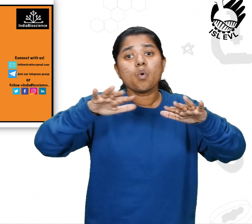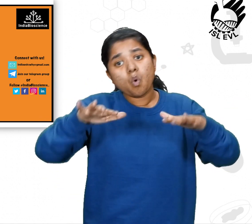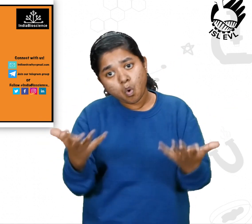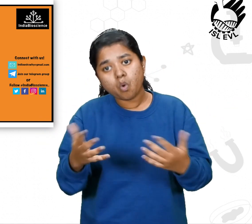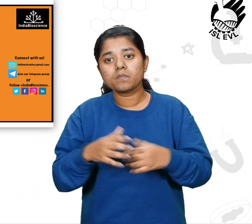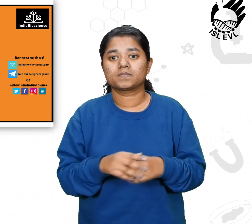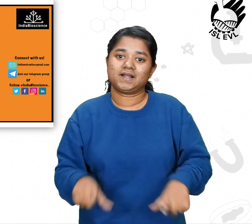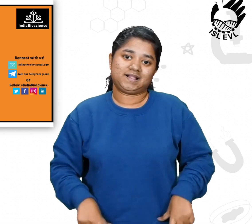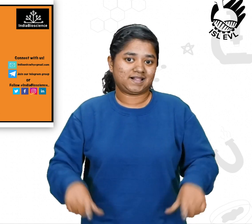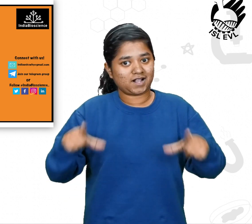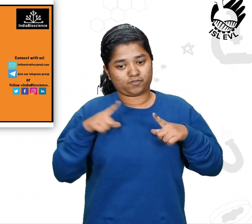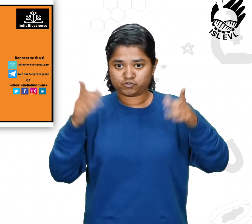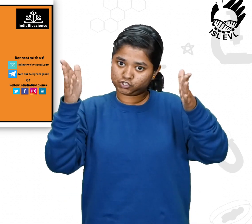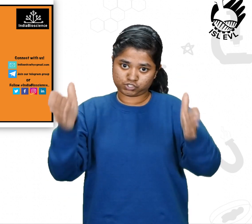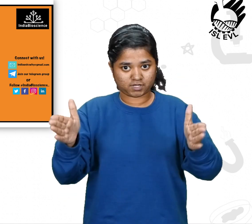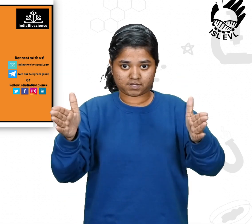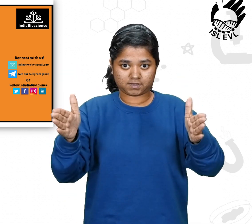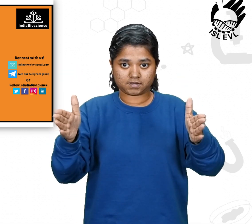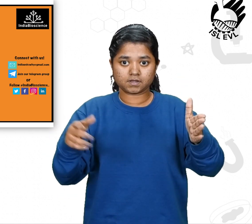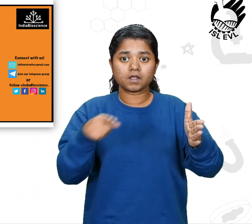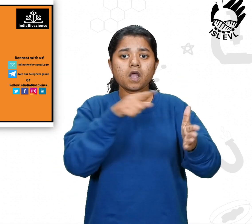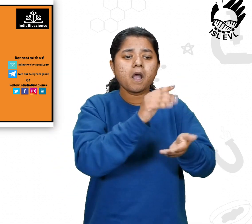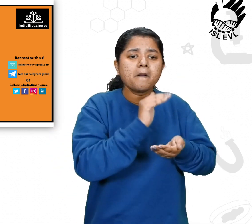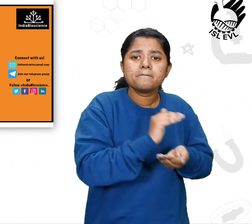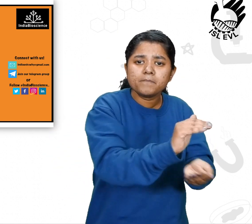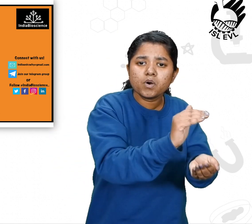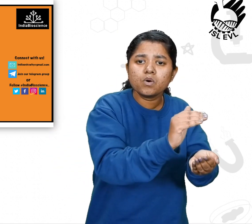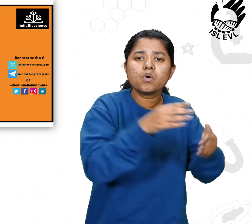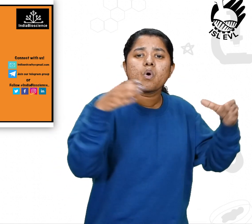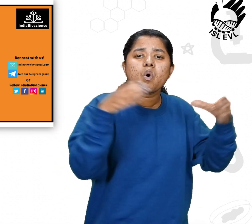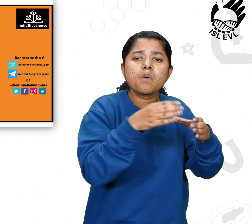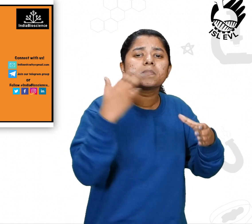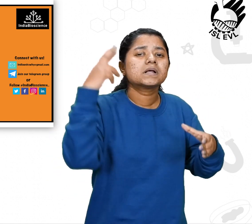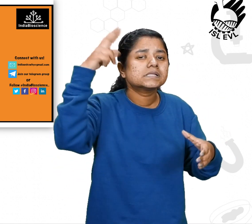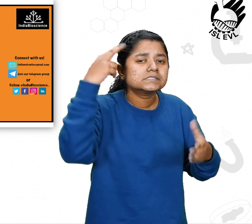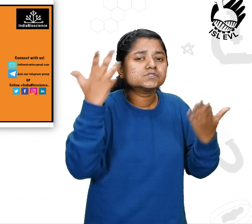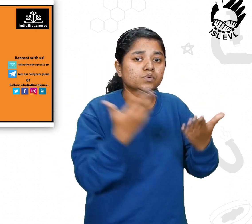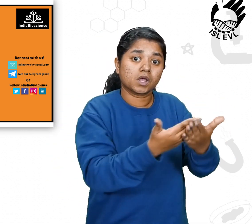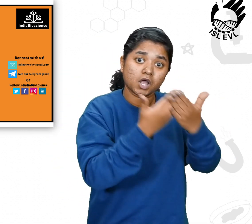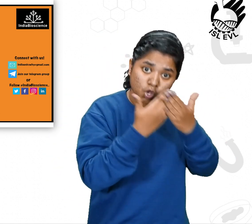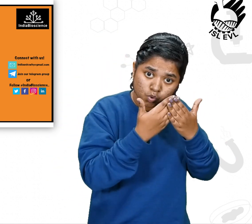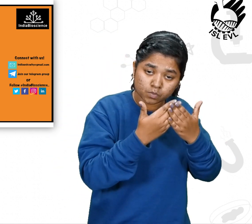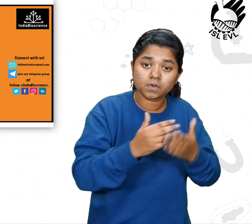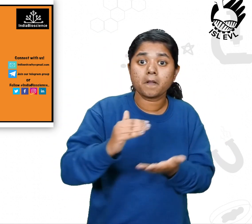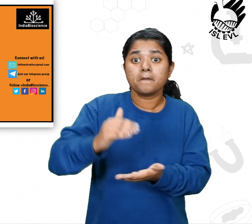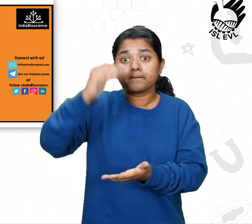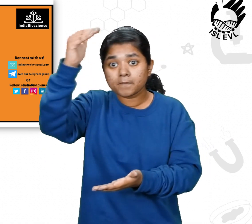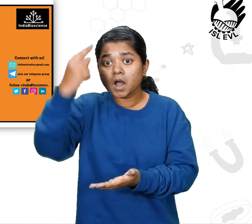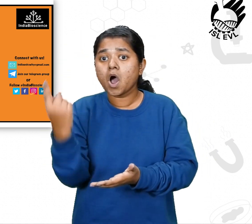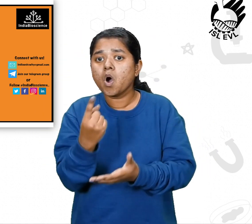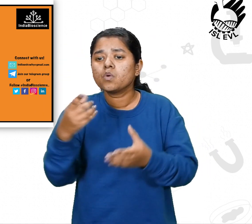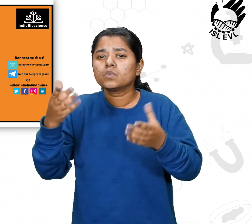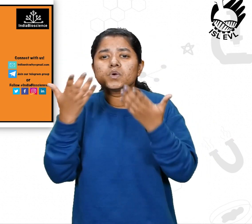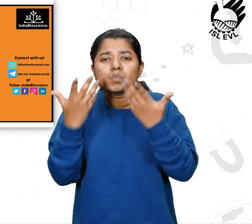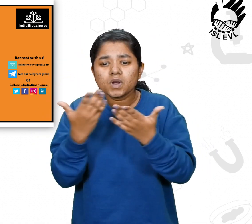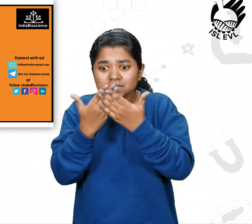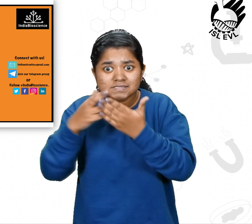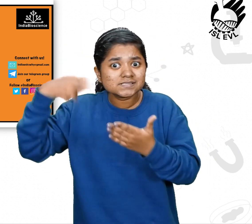study, using appropriate tools. Mm-hmm. That's nice. So, did you like